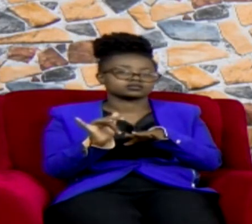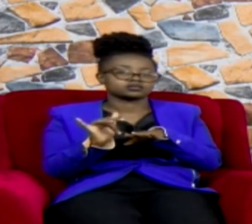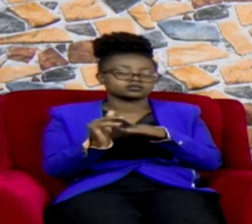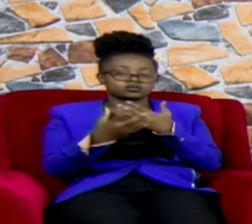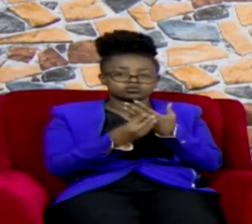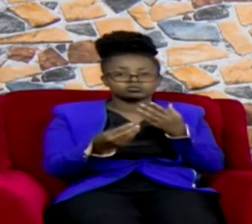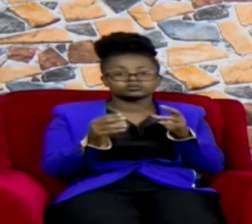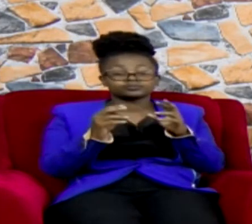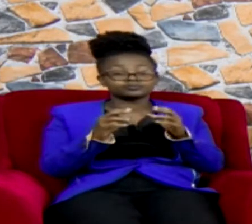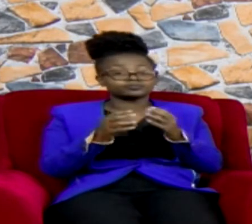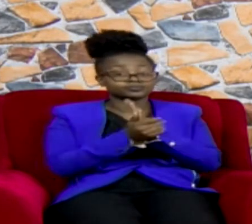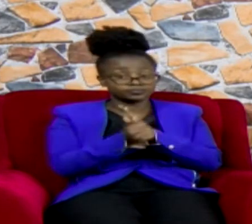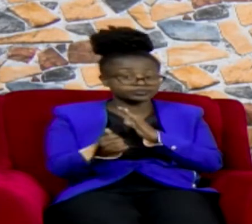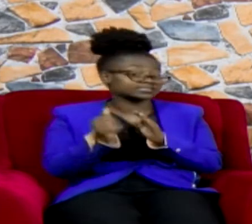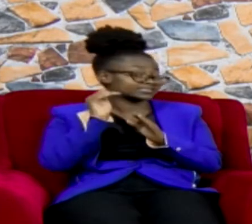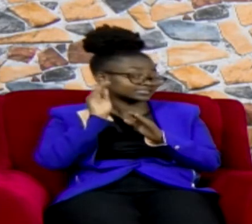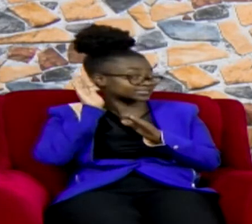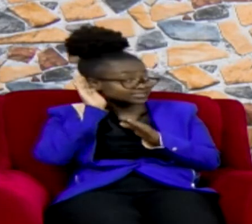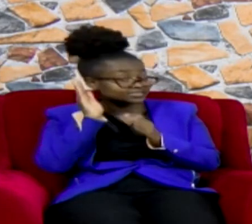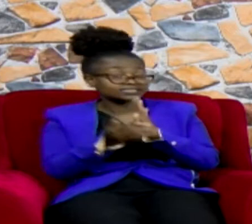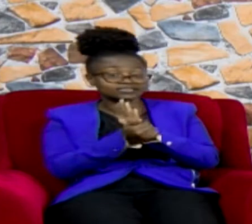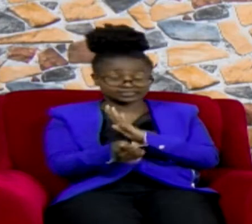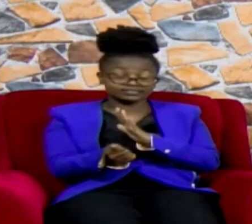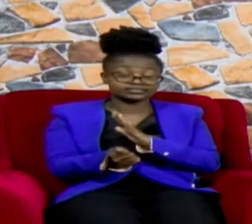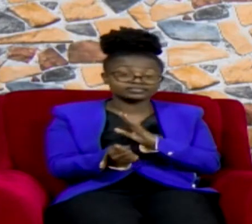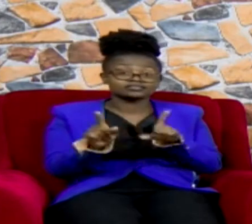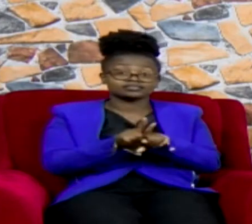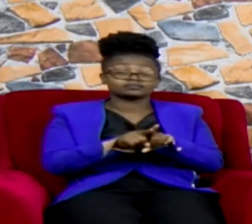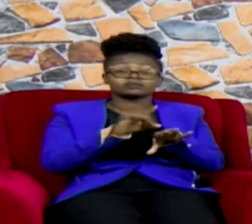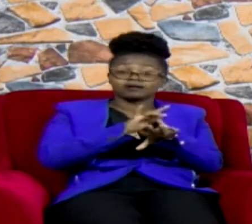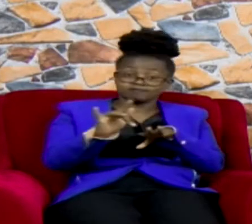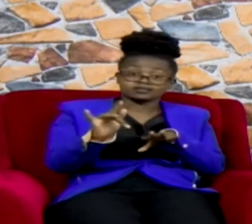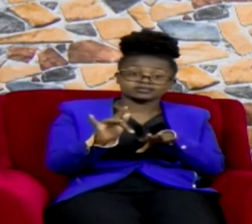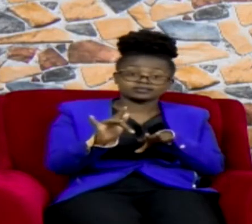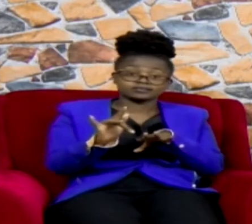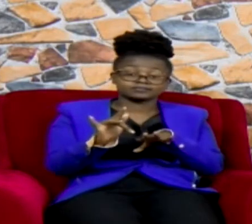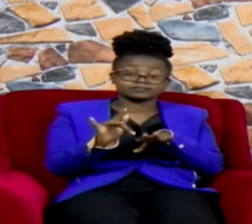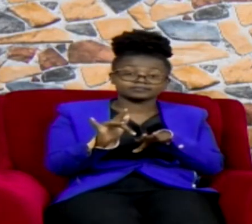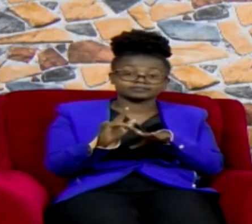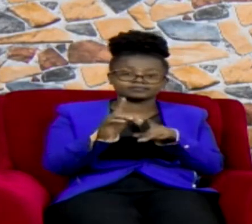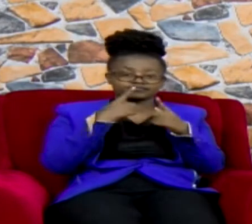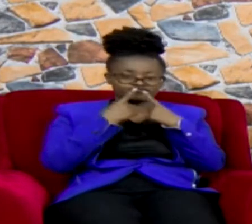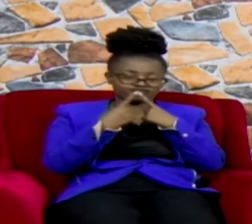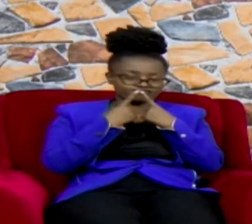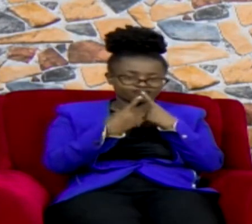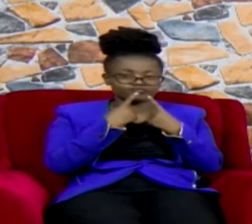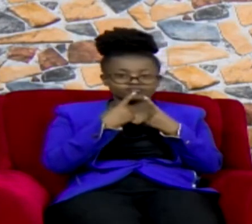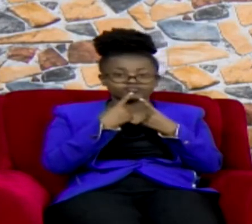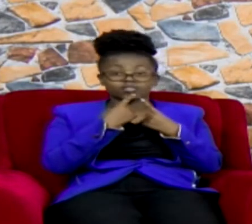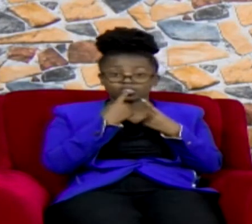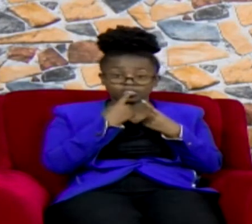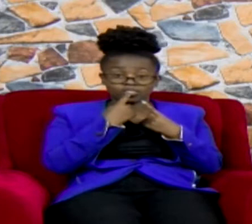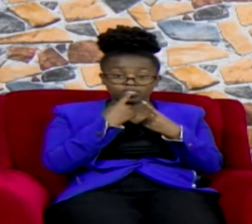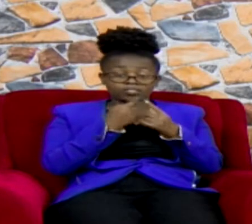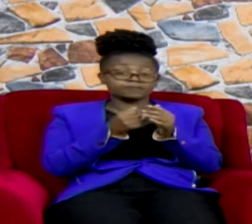It will affect the listening skill. Yes, and it also affect the turn-taking skills, which